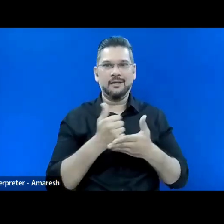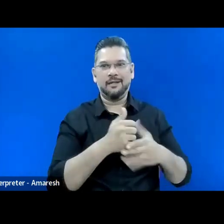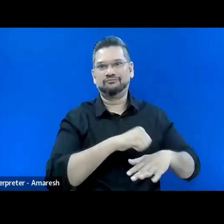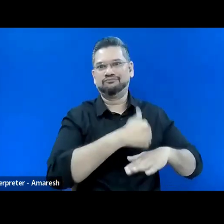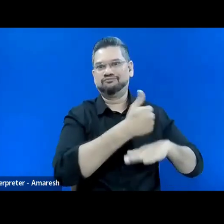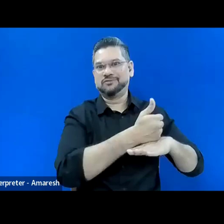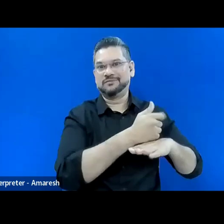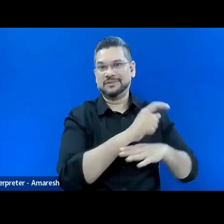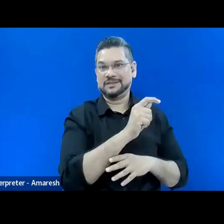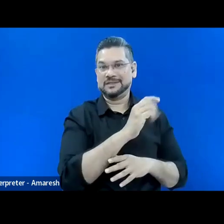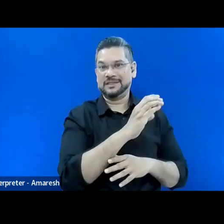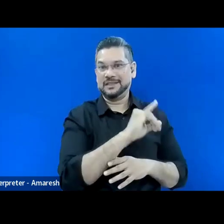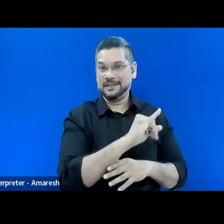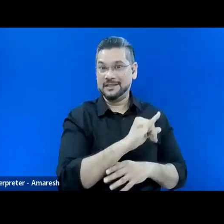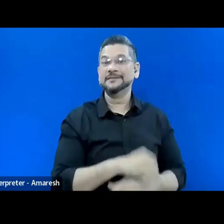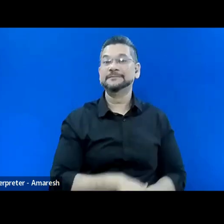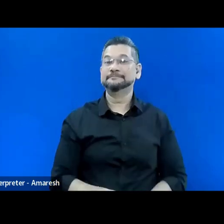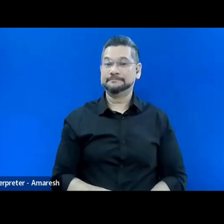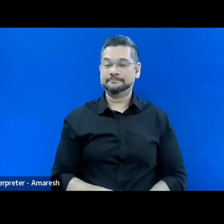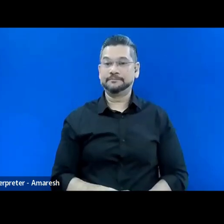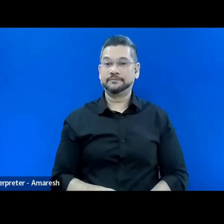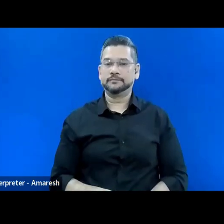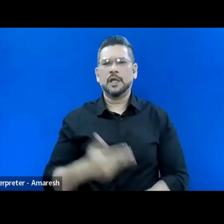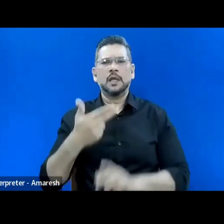Indonesia, IMHA is